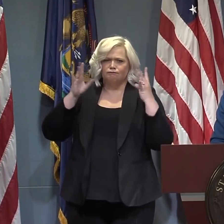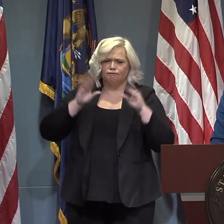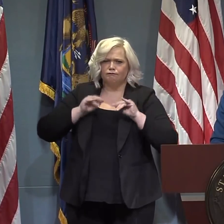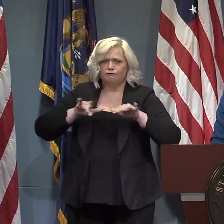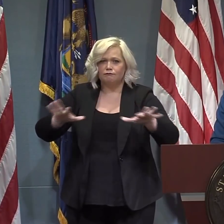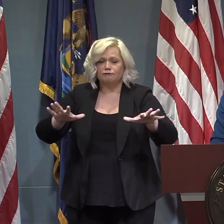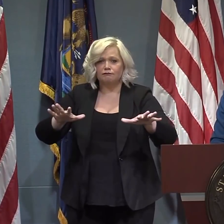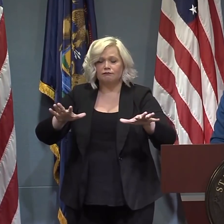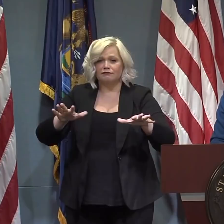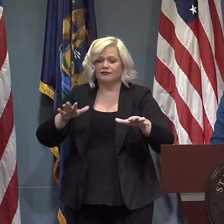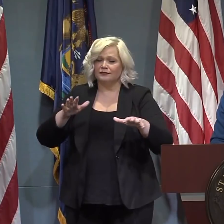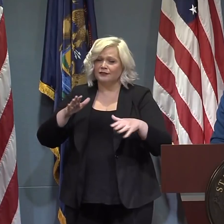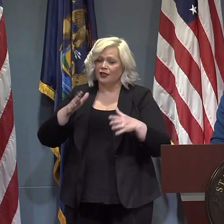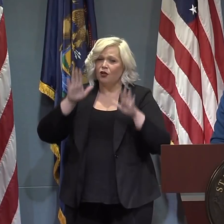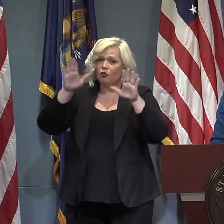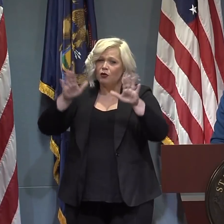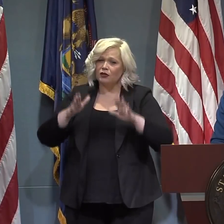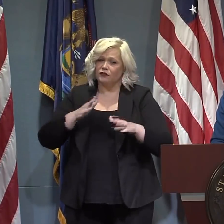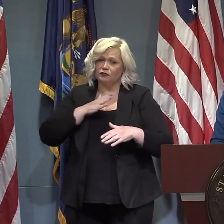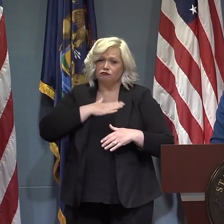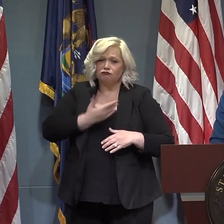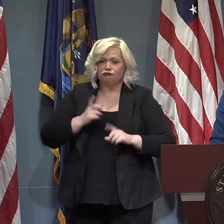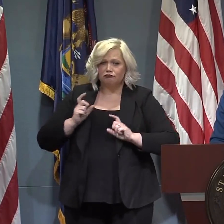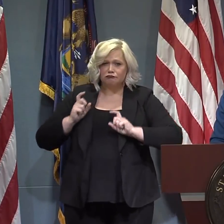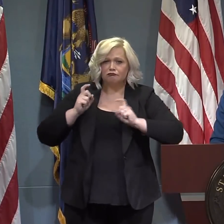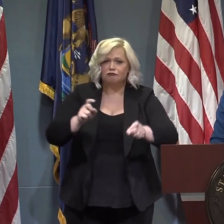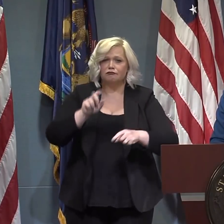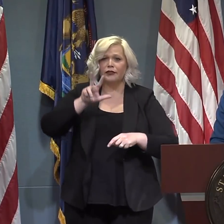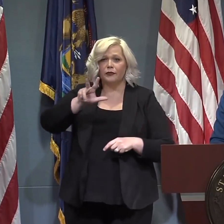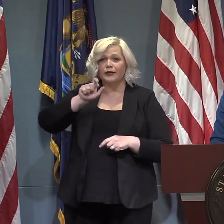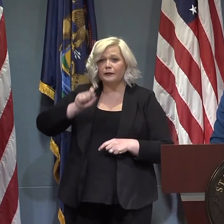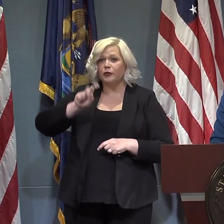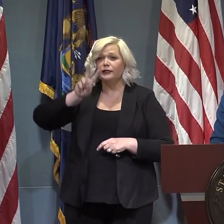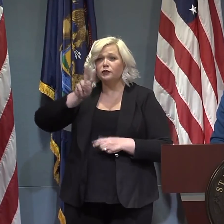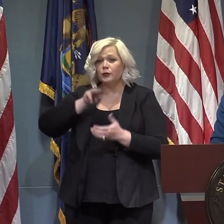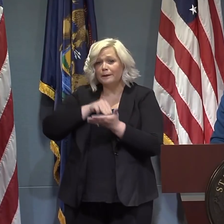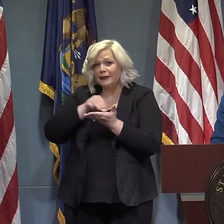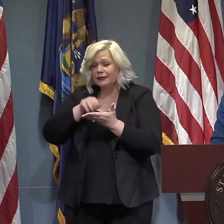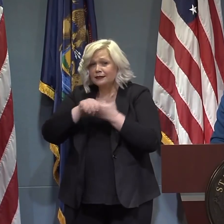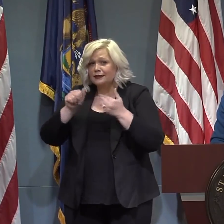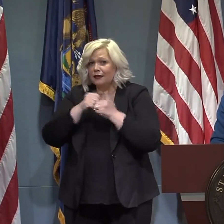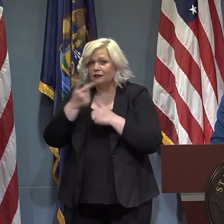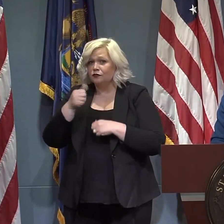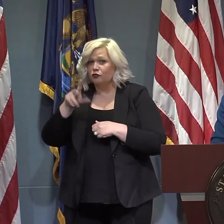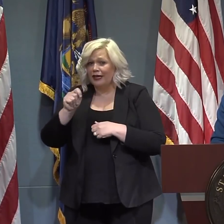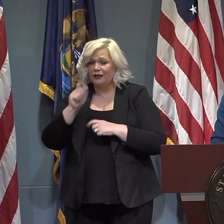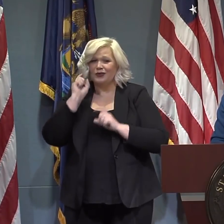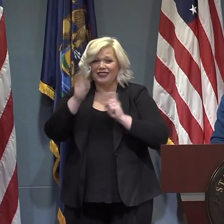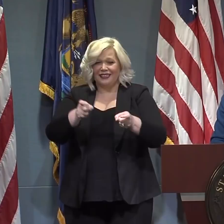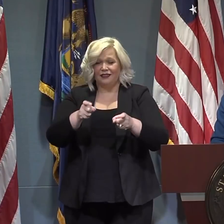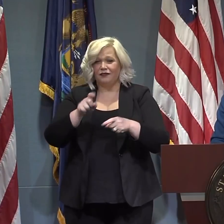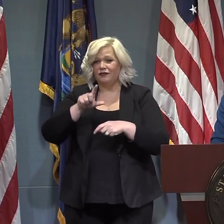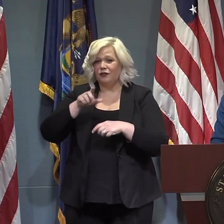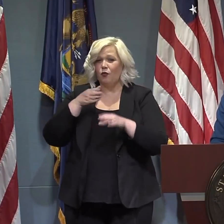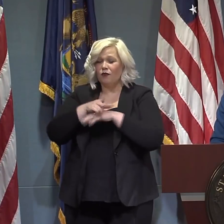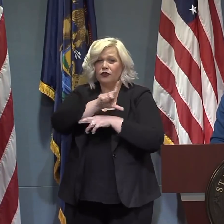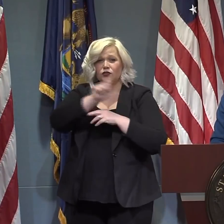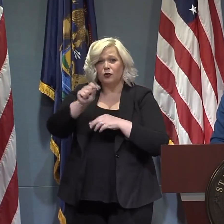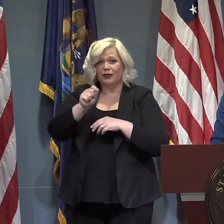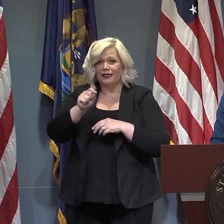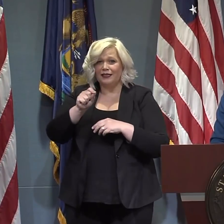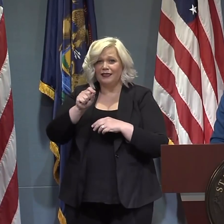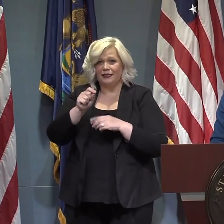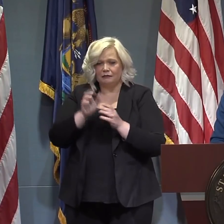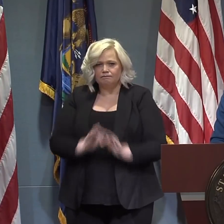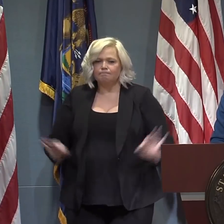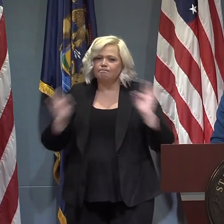gift of $3.2 million in grants that will give over 20 essential nonprofits